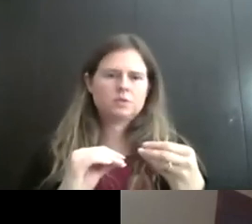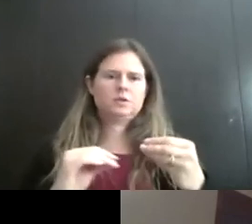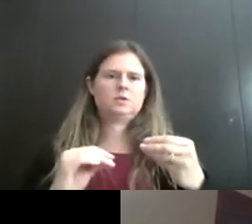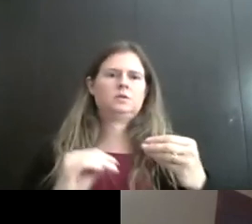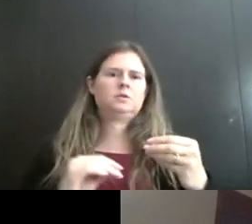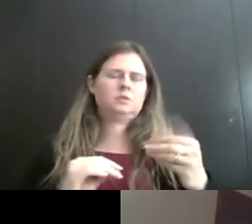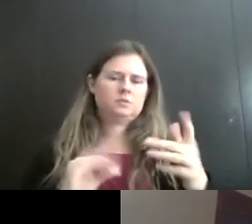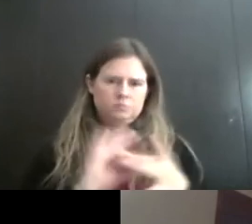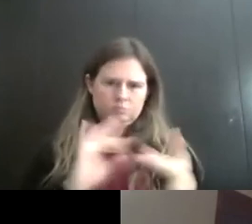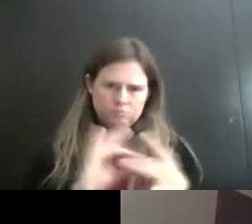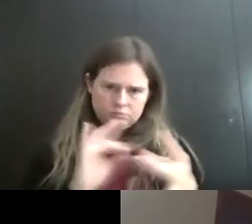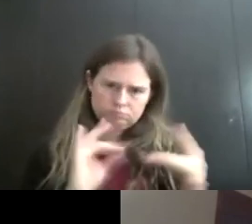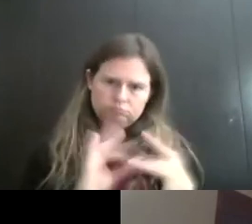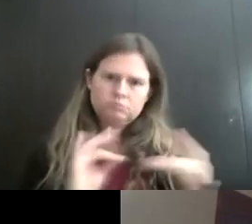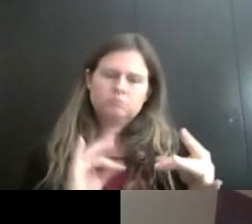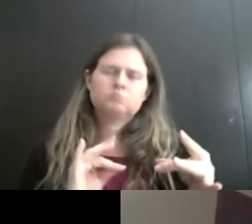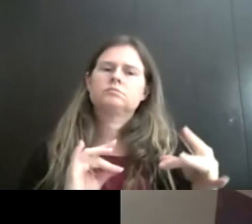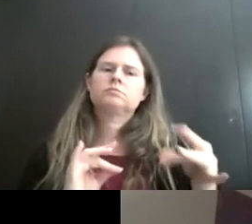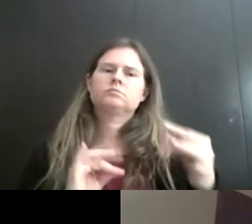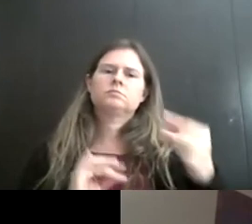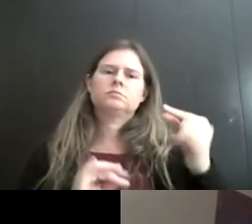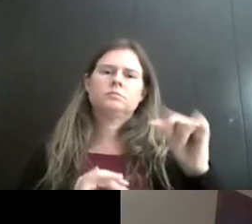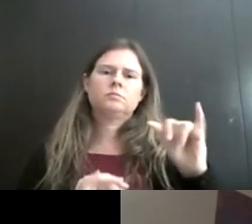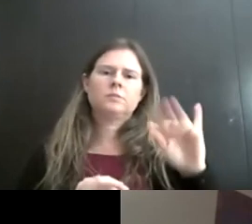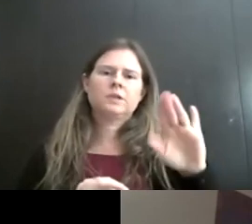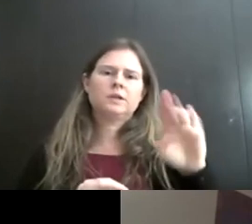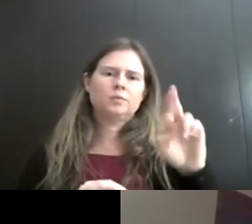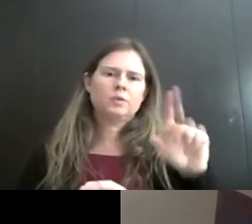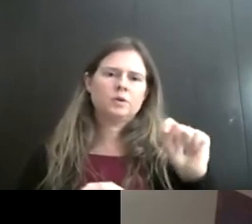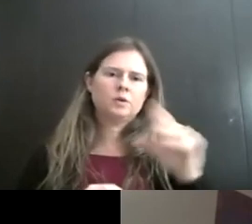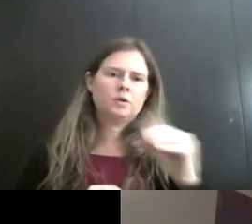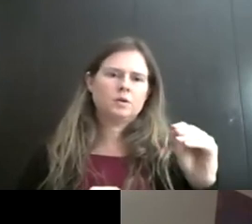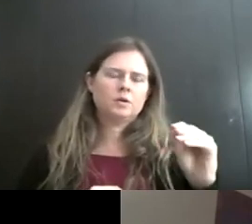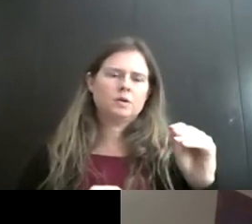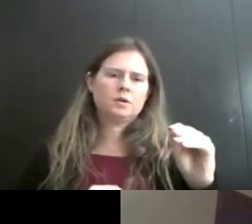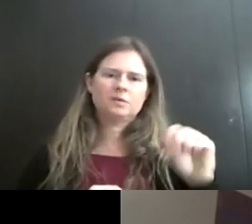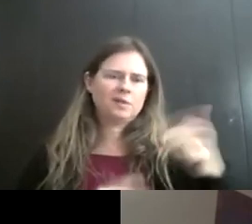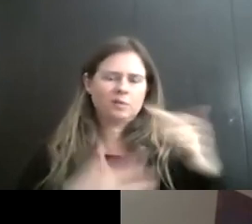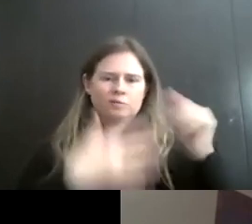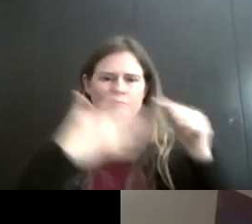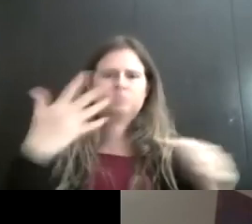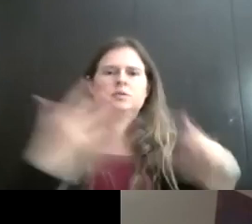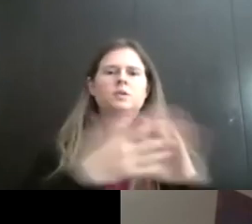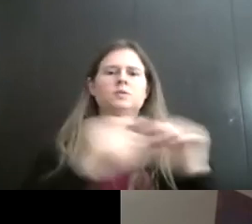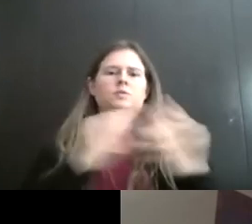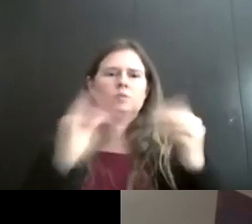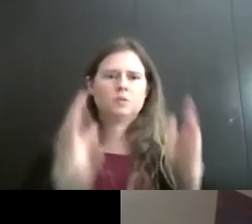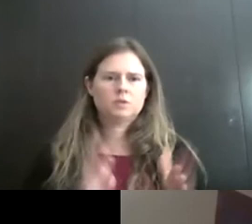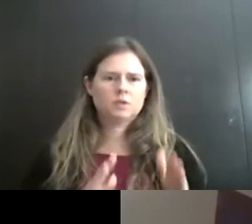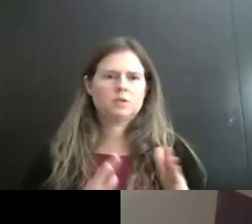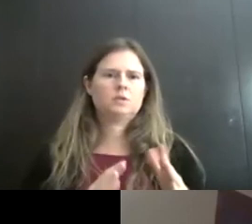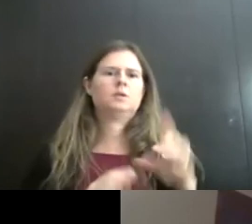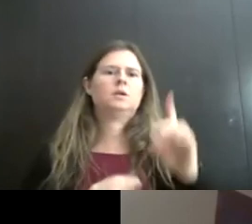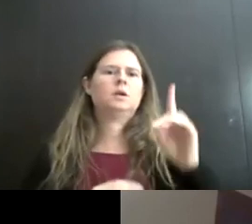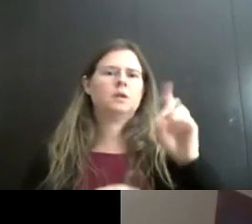storytellers, Gilbert Ansueta, Ernestine DeSoto, Dennis Garcia, Cindy